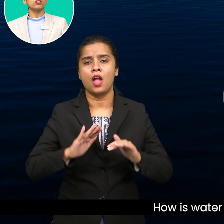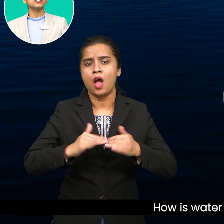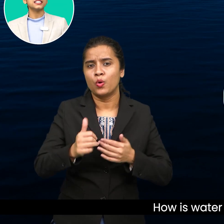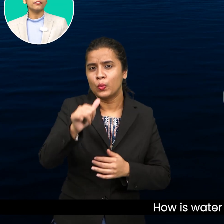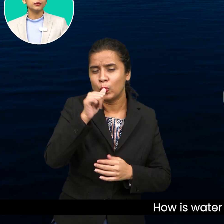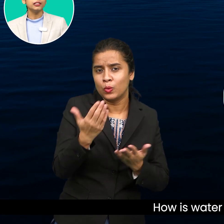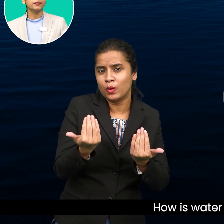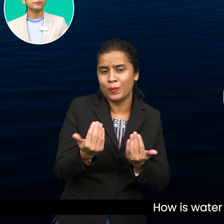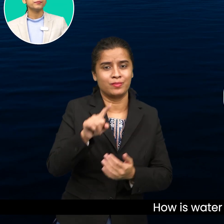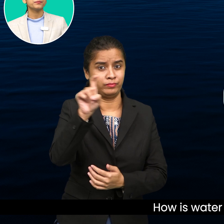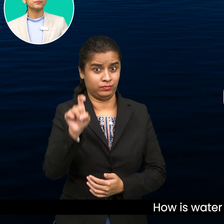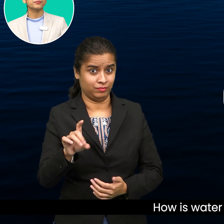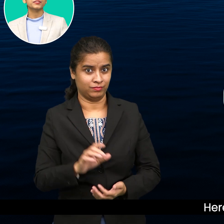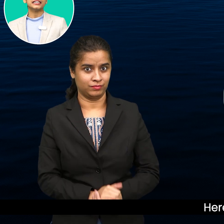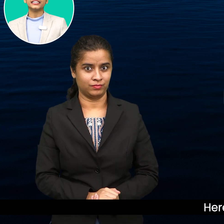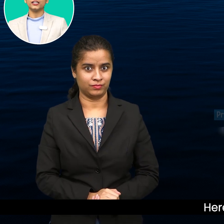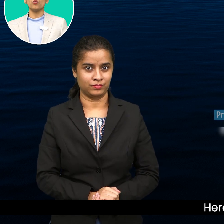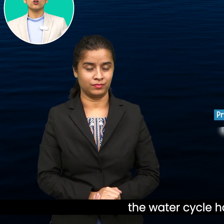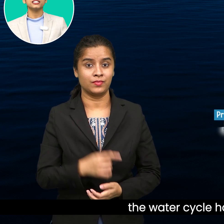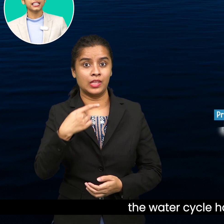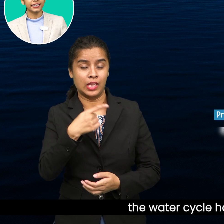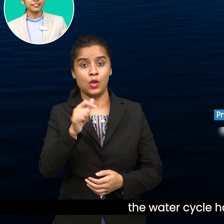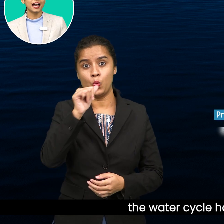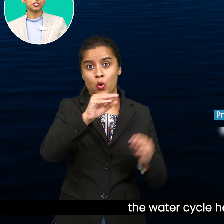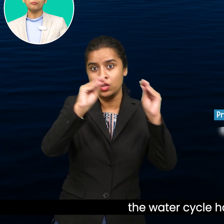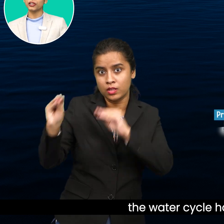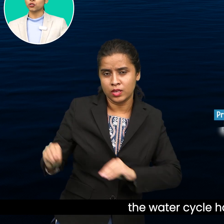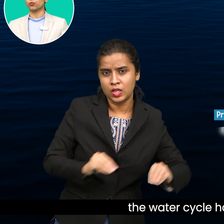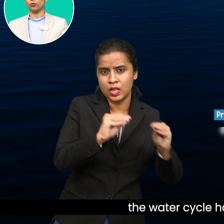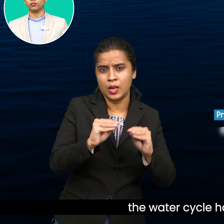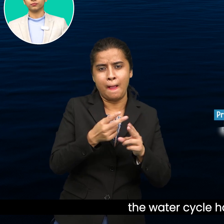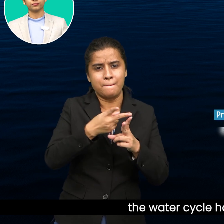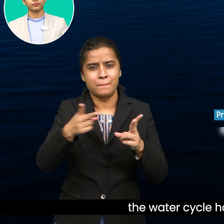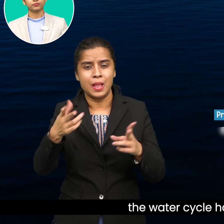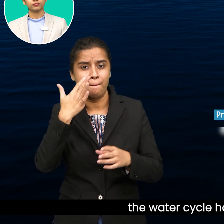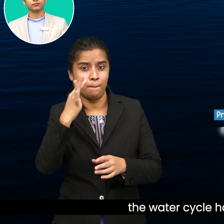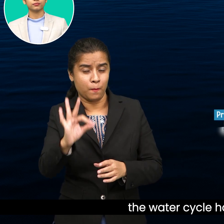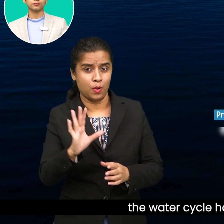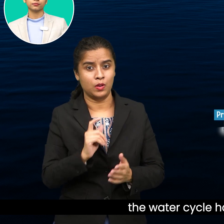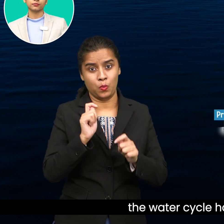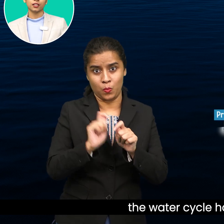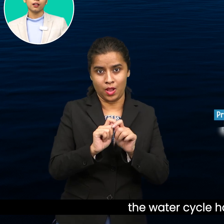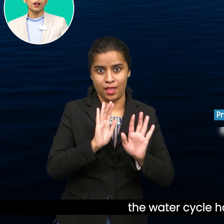How water is available? Here, water cycle has a major role.